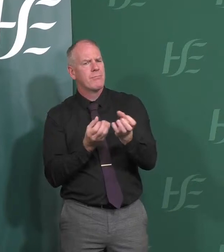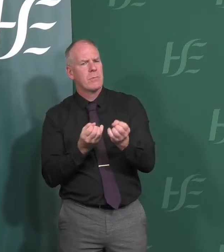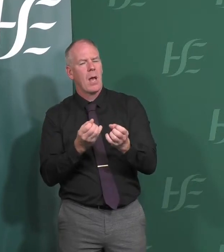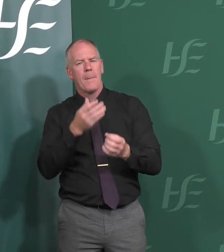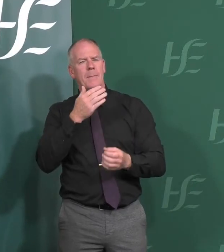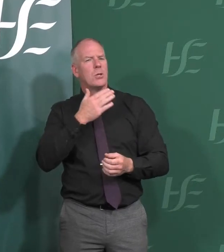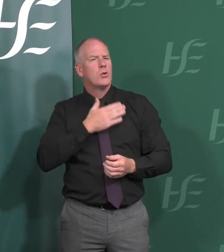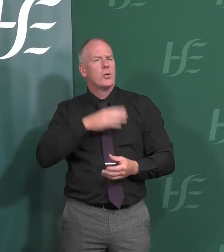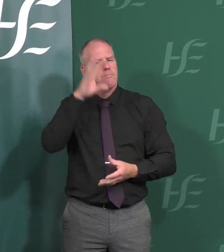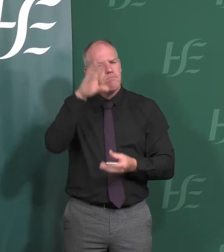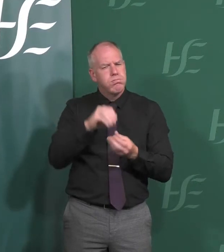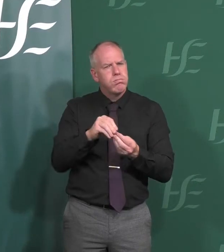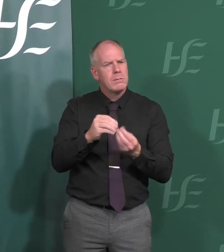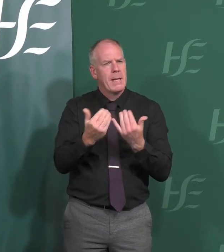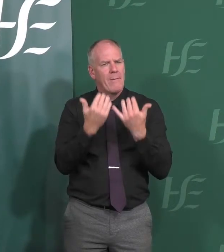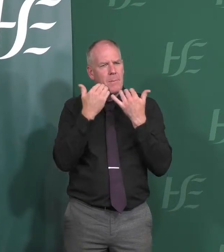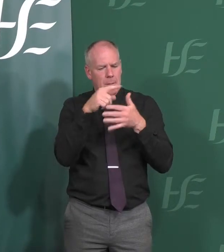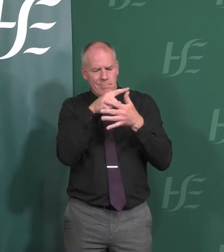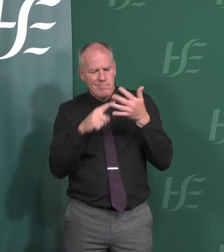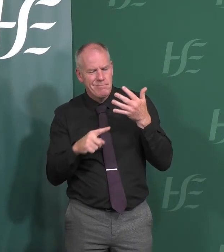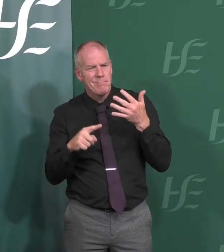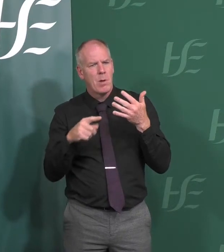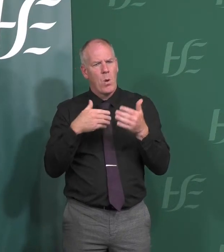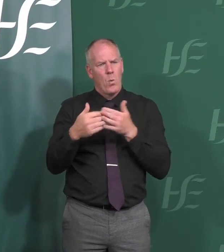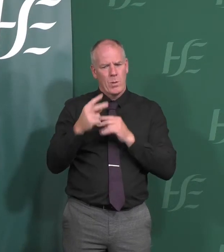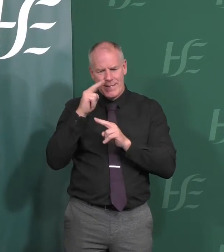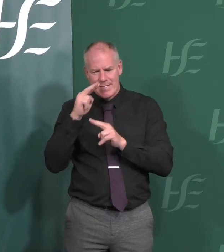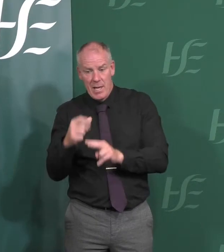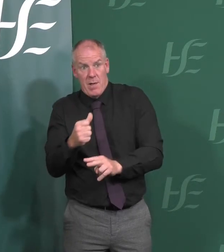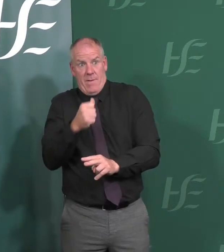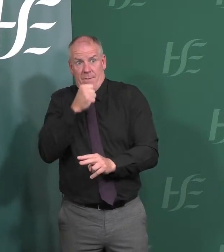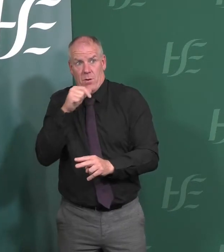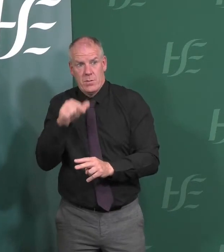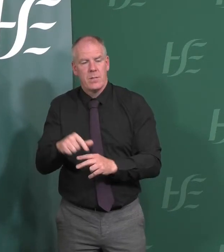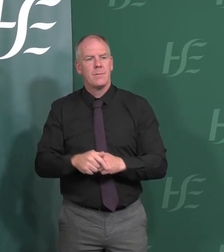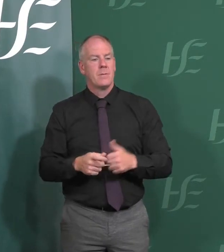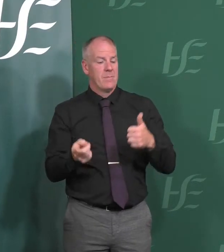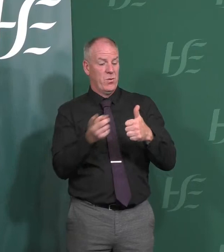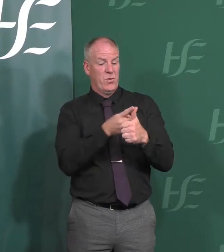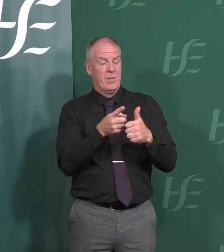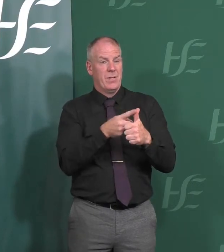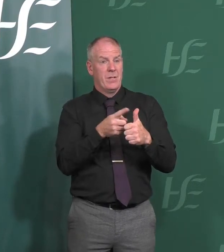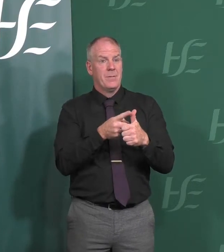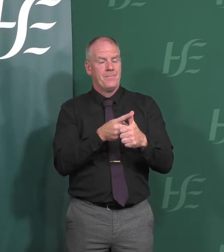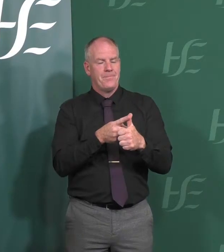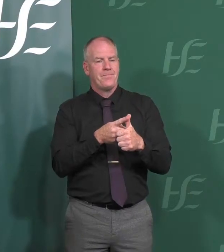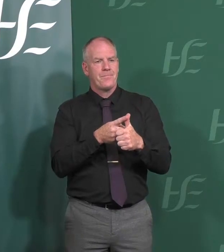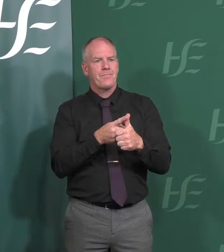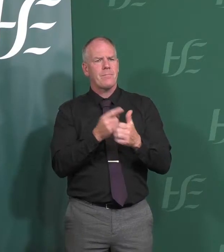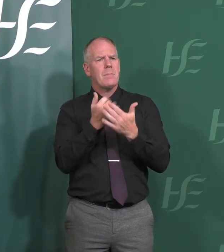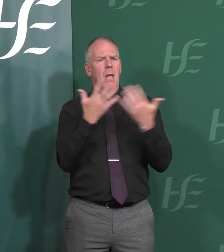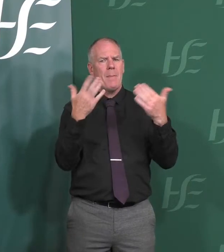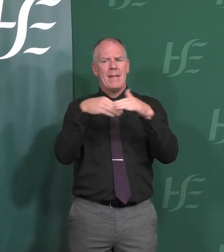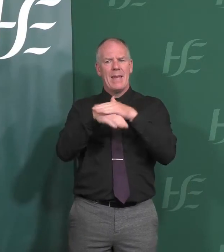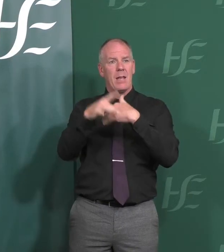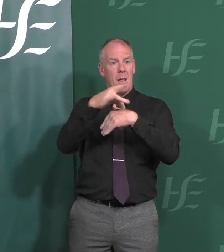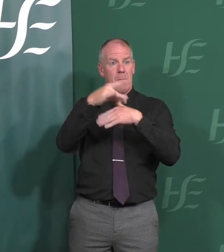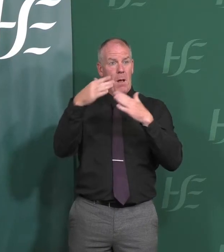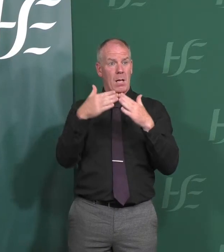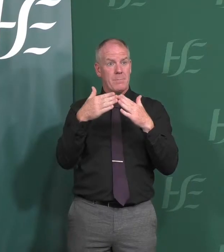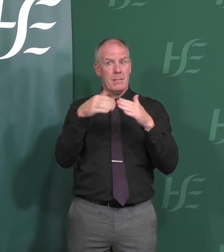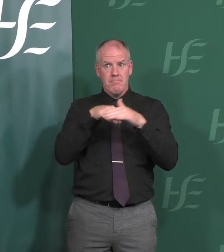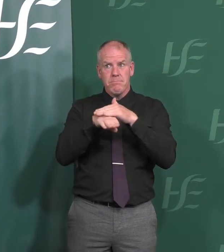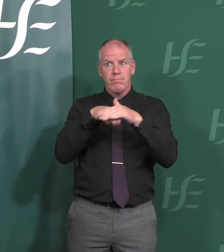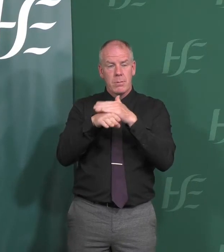summary information messages coming from it up front. And the first one is that the proportion of all hospital admissions